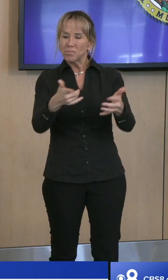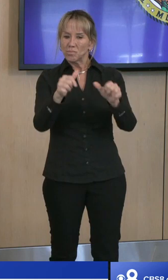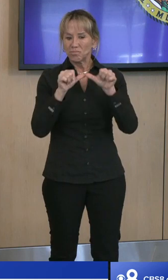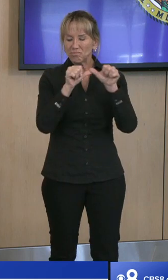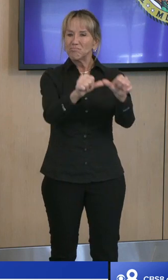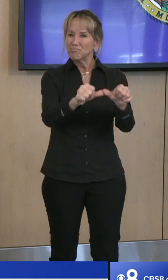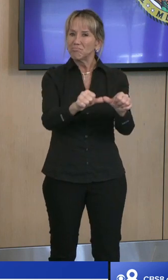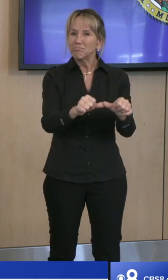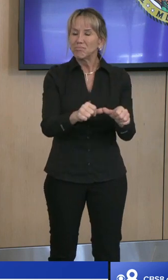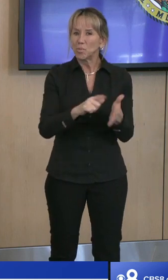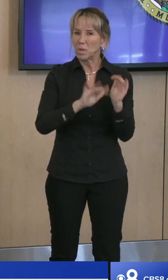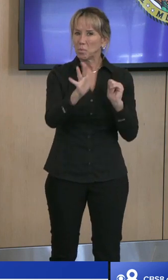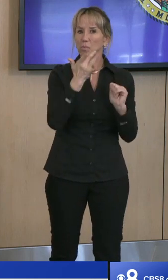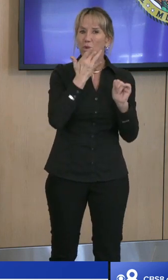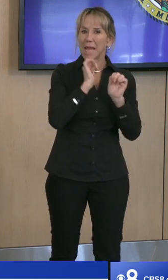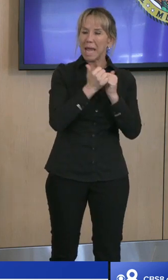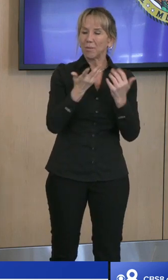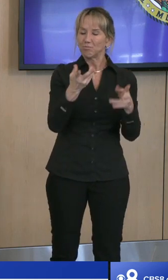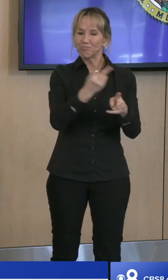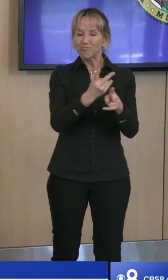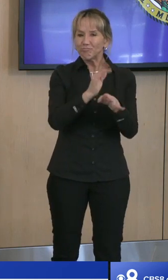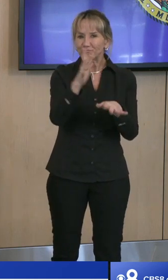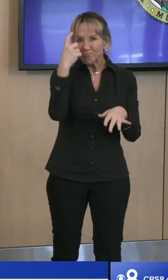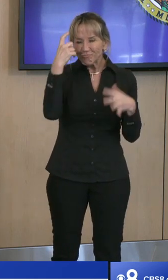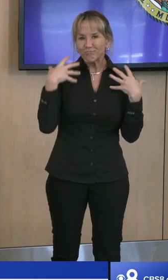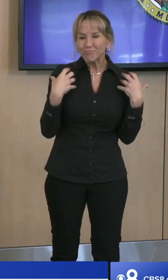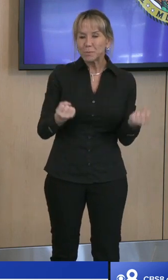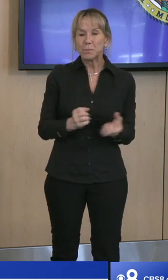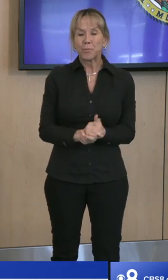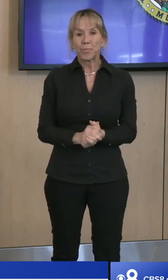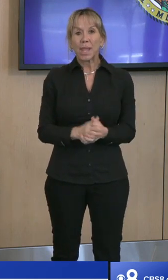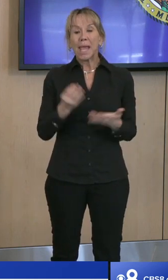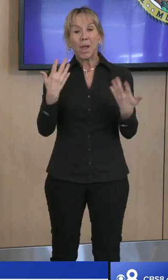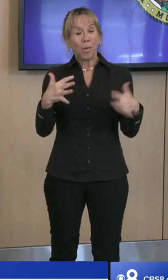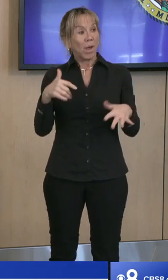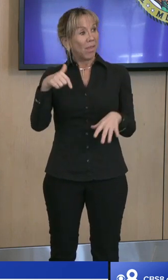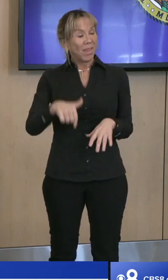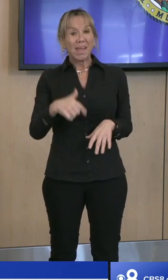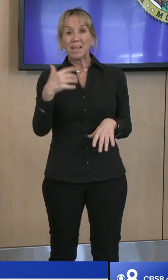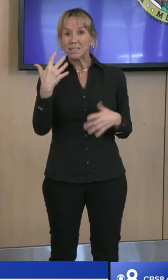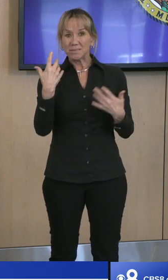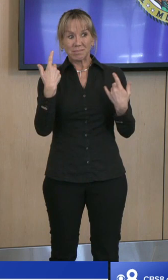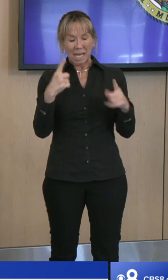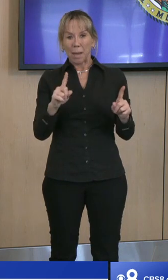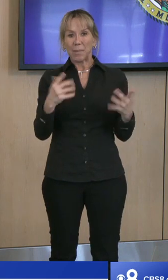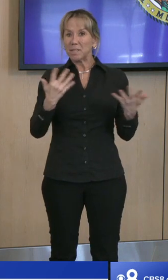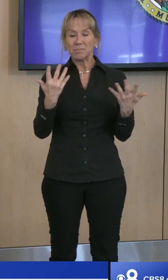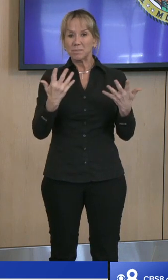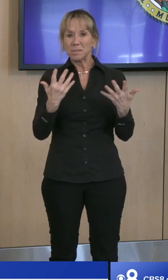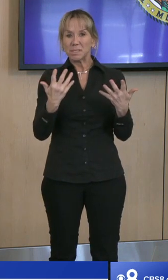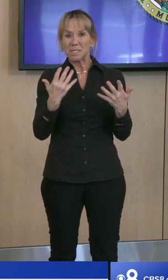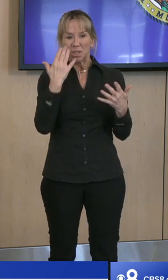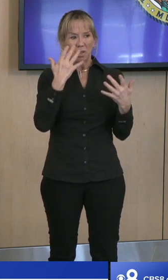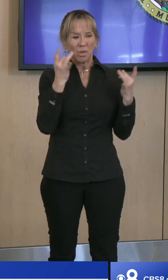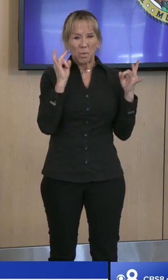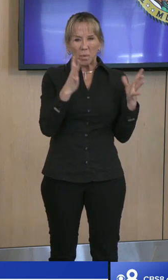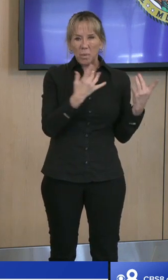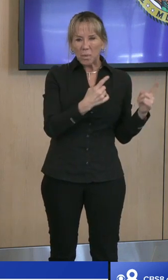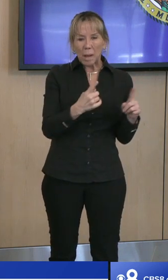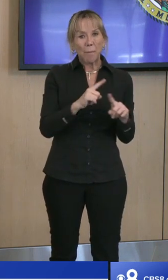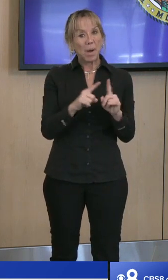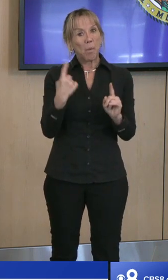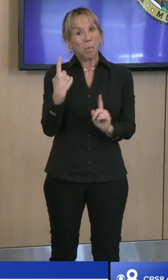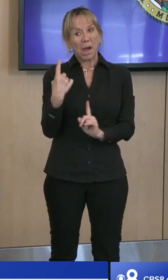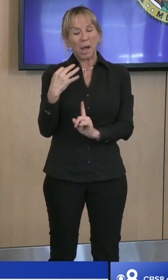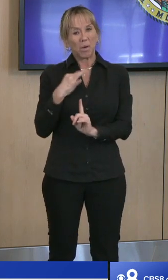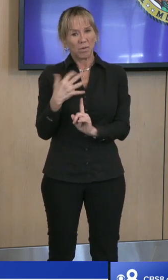also stated that, you know, this experience has given us the gift of time. And those individuals that are working from